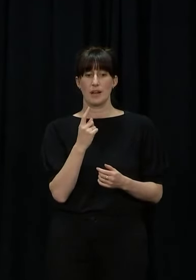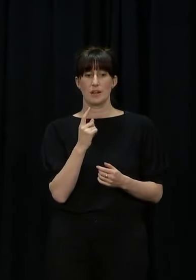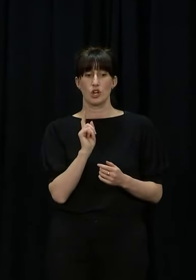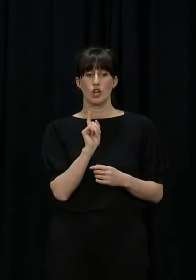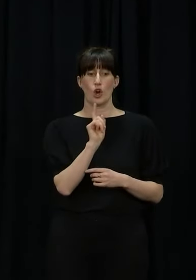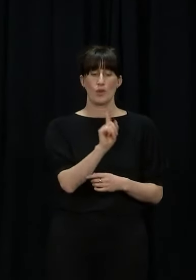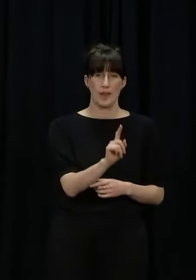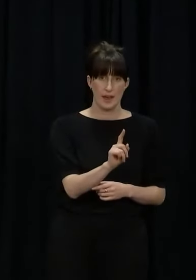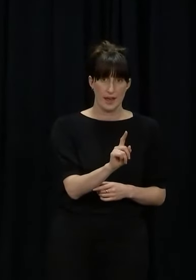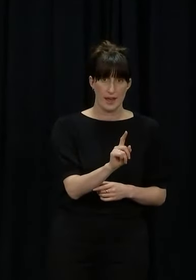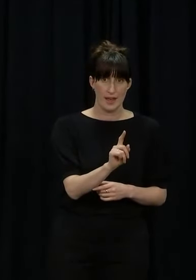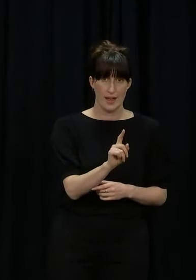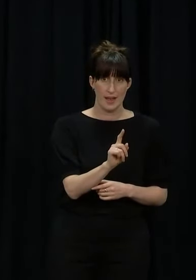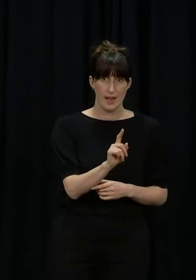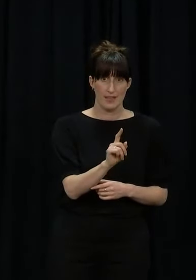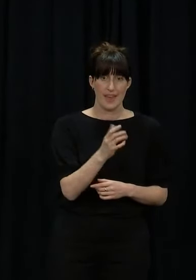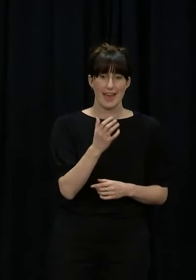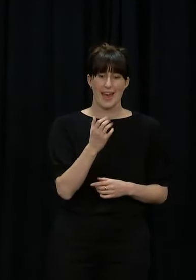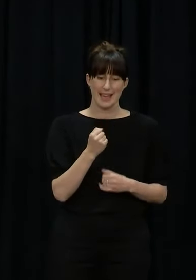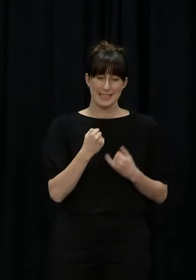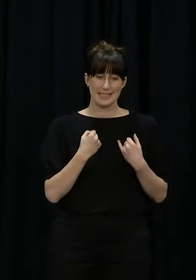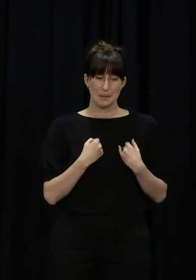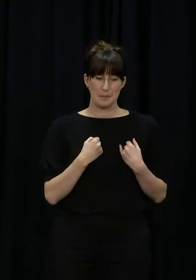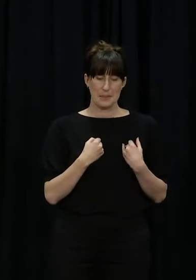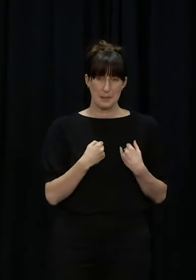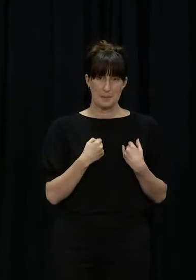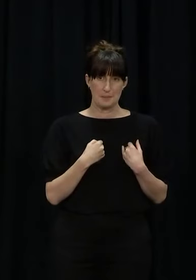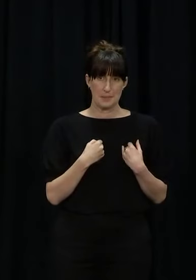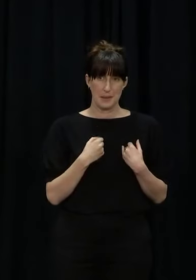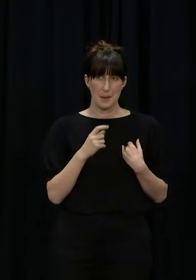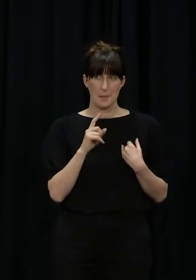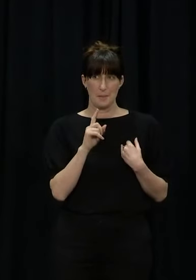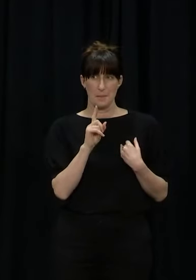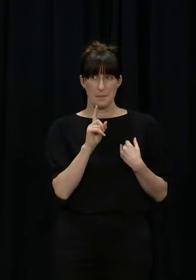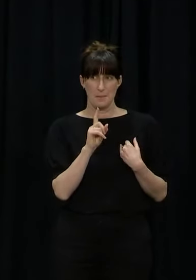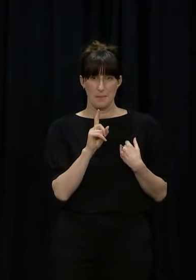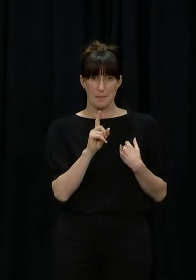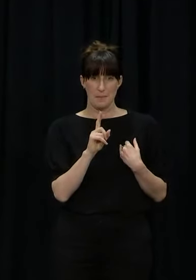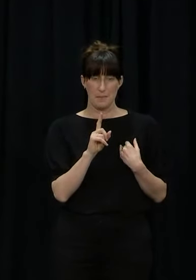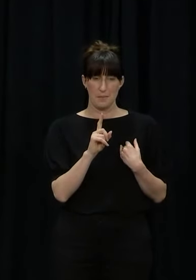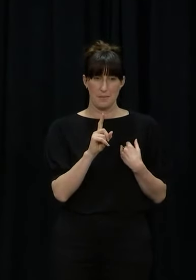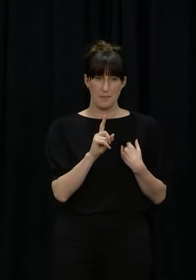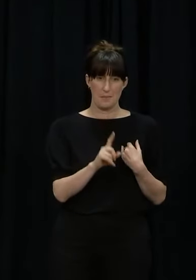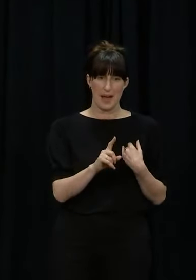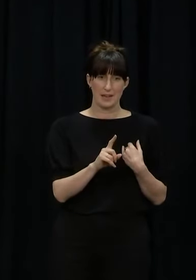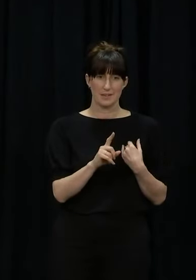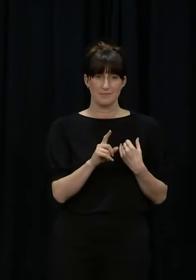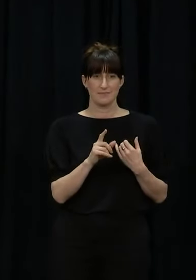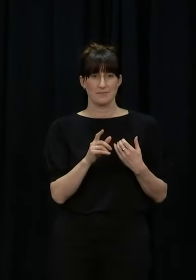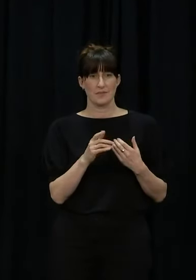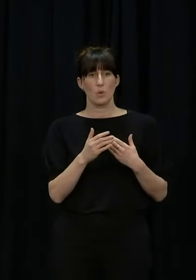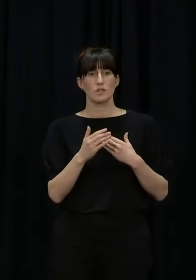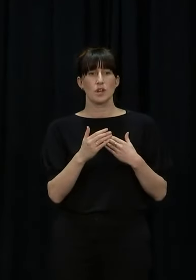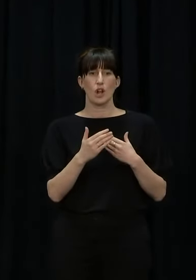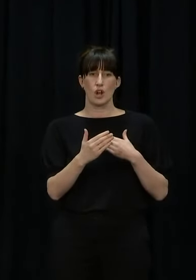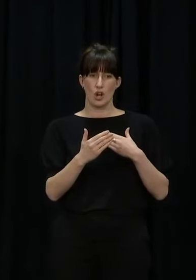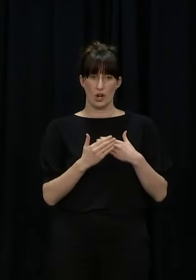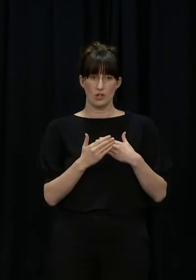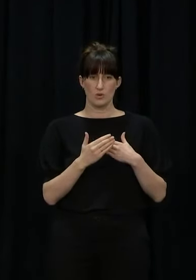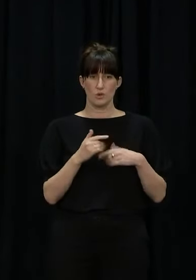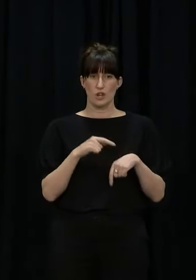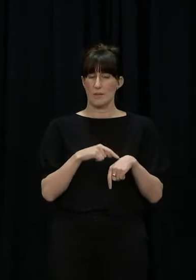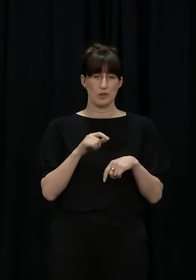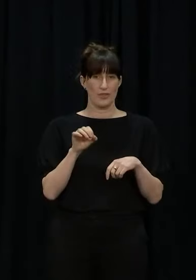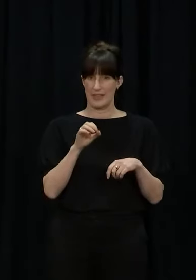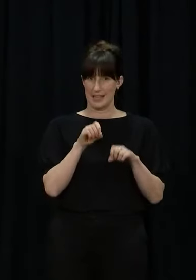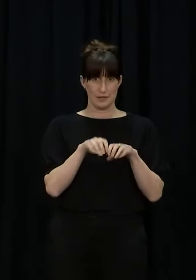but isn't necessarily within the time frame that we believe our cases were out in the community. That's our mall. And so for